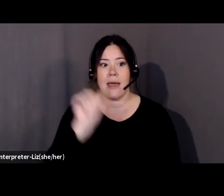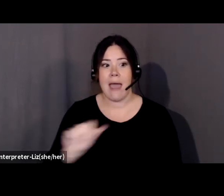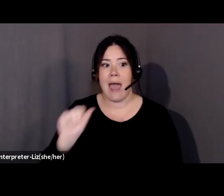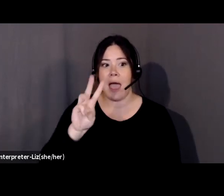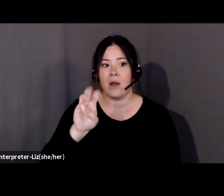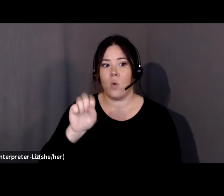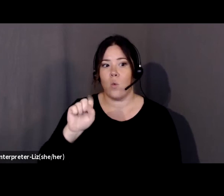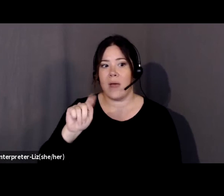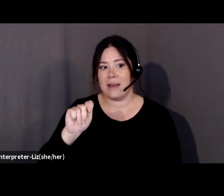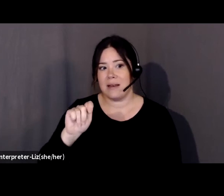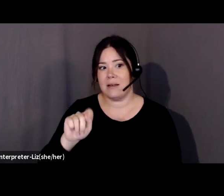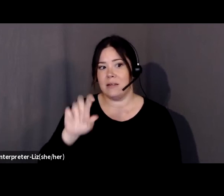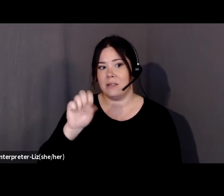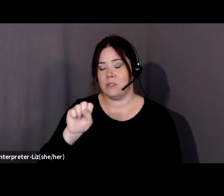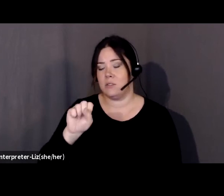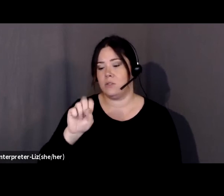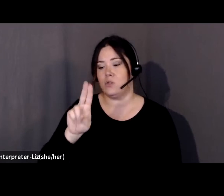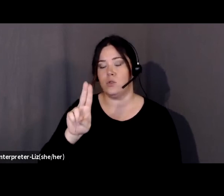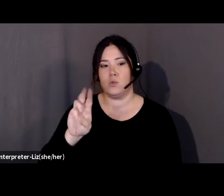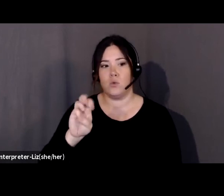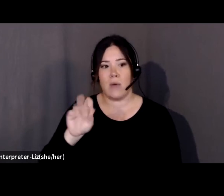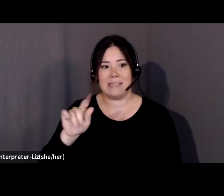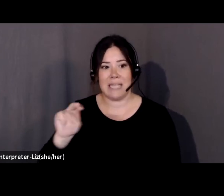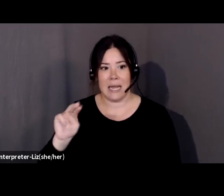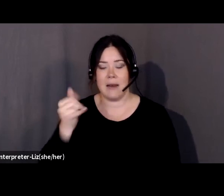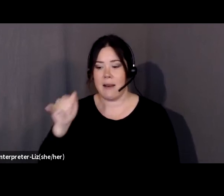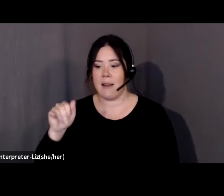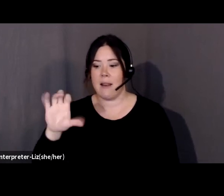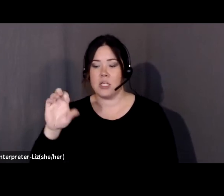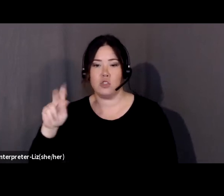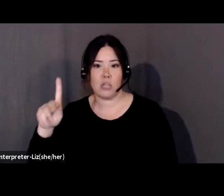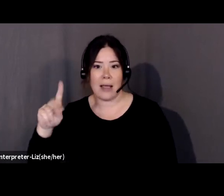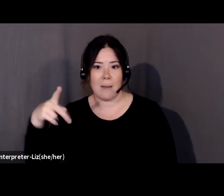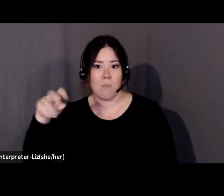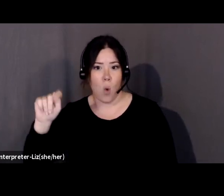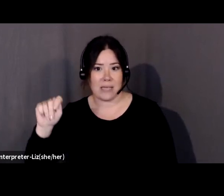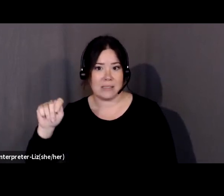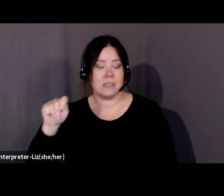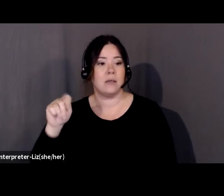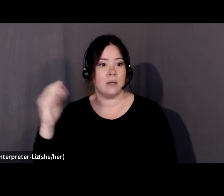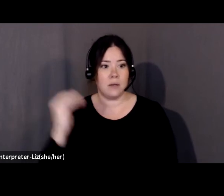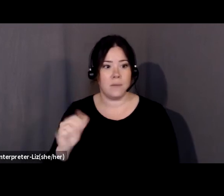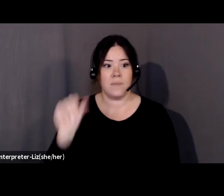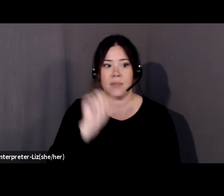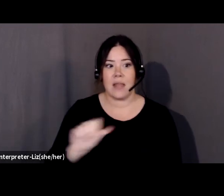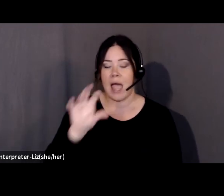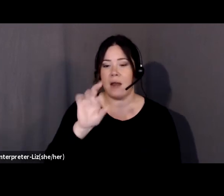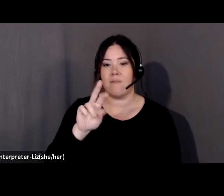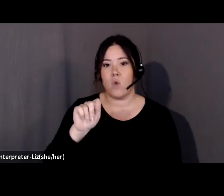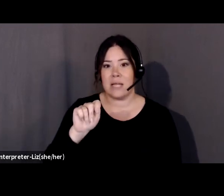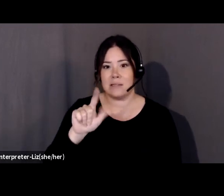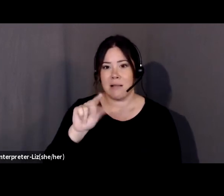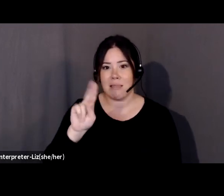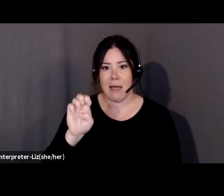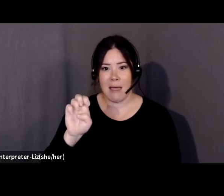Wet'suwet'en_checkpoint, they are an indigenous movement. They talk a lot about Line 3 right now. At Frontline Medics does a